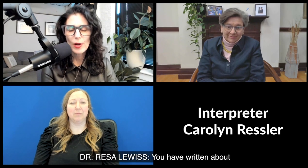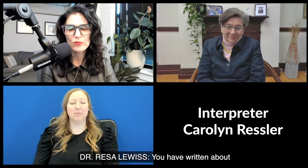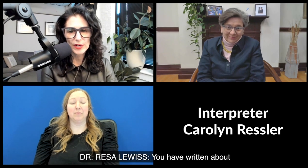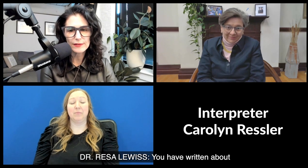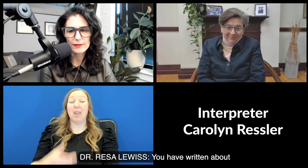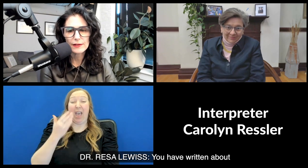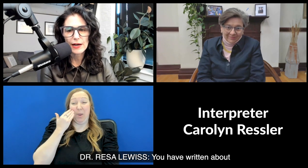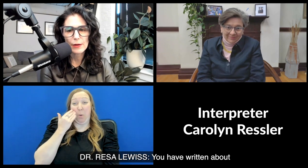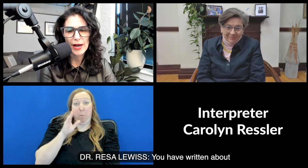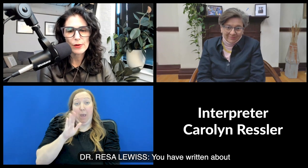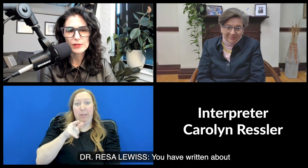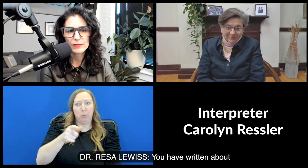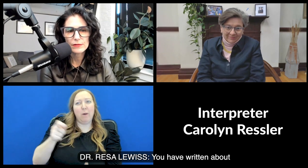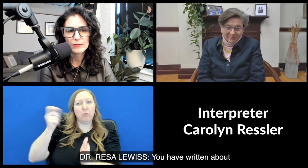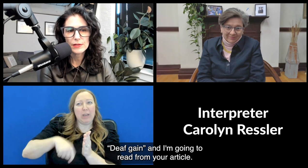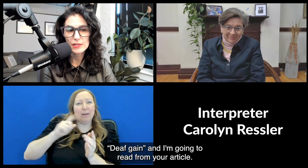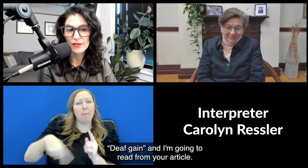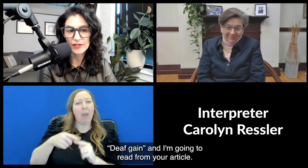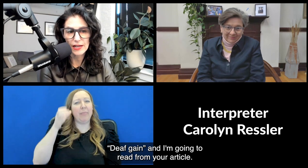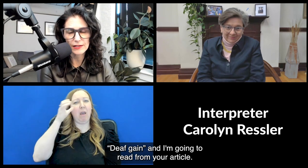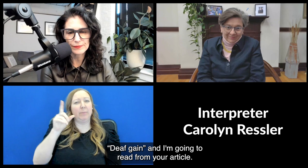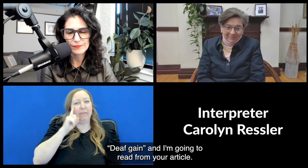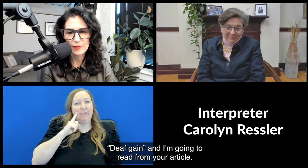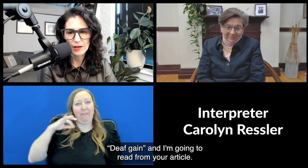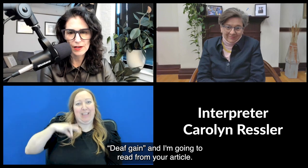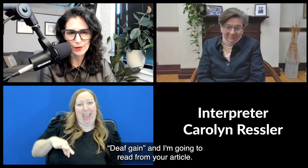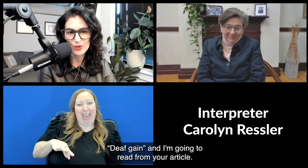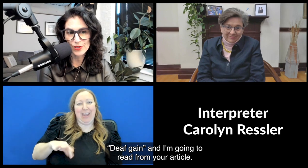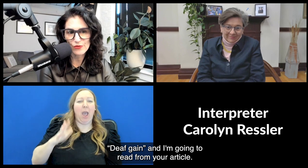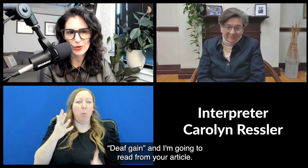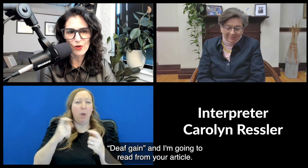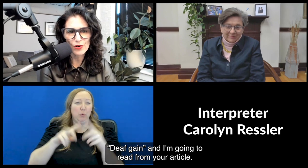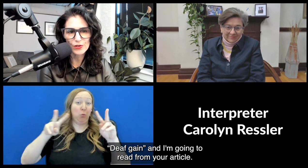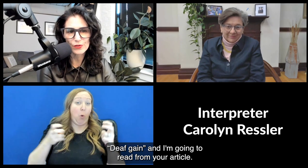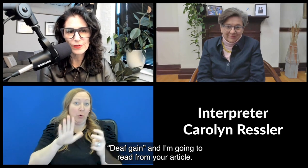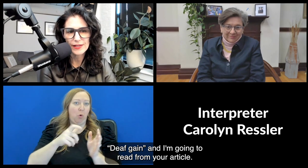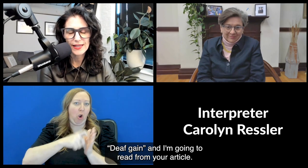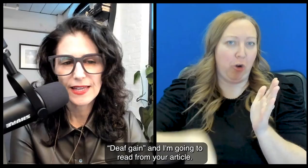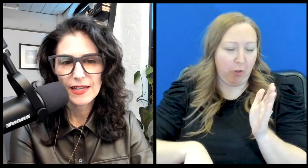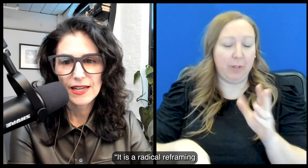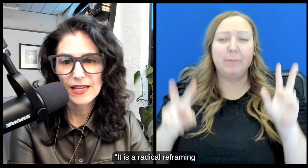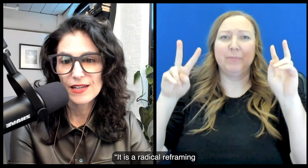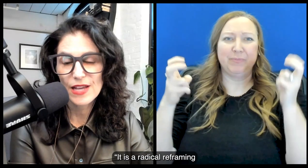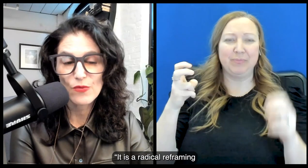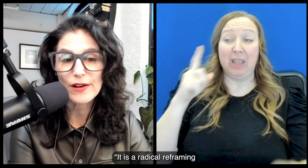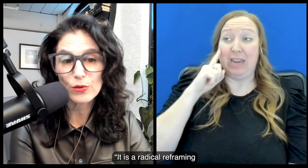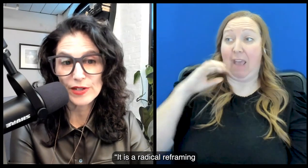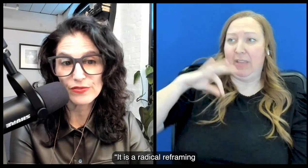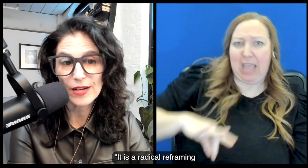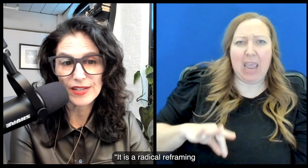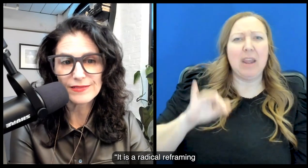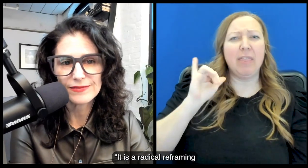You have written about deaf gain. And I'm going to read from your article. It is a